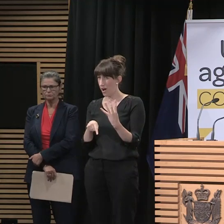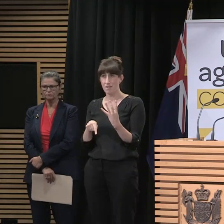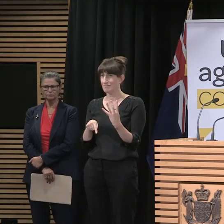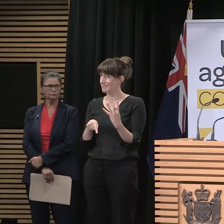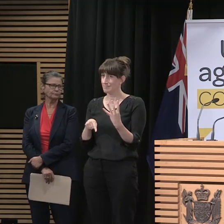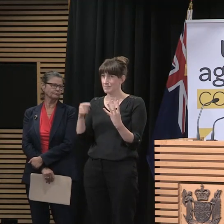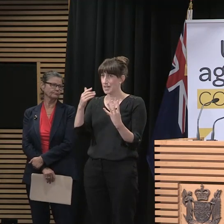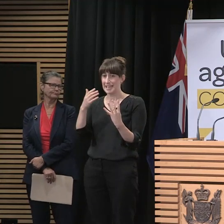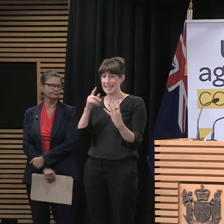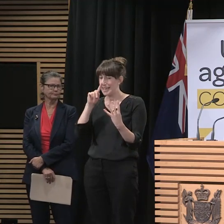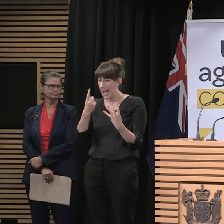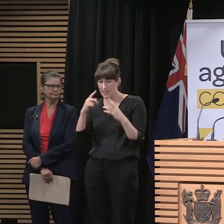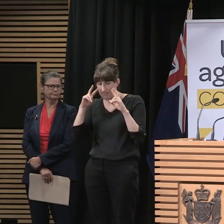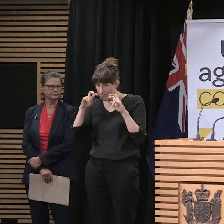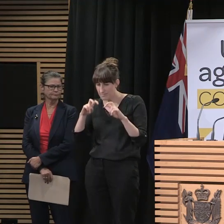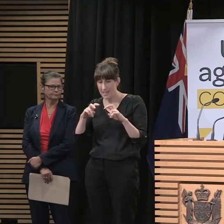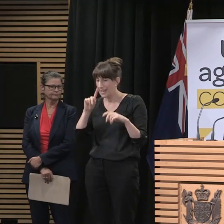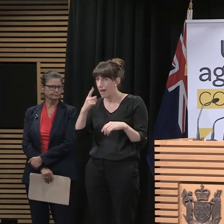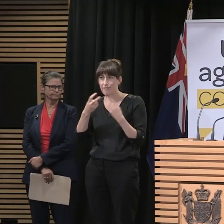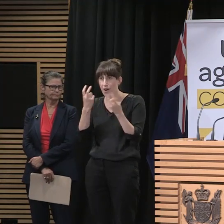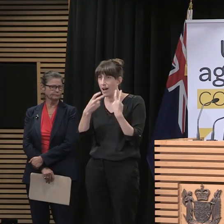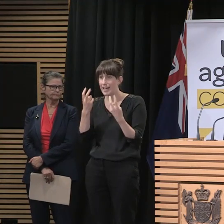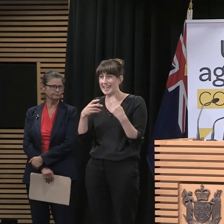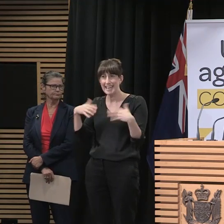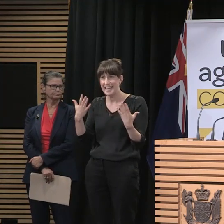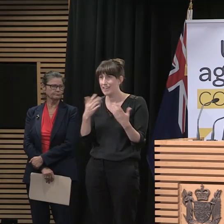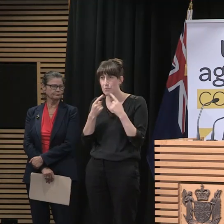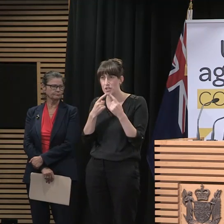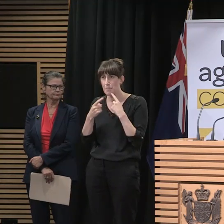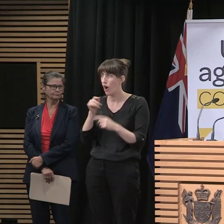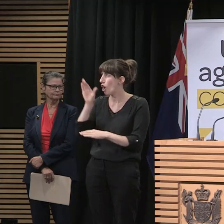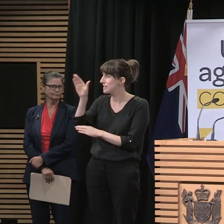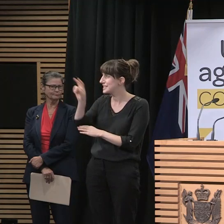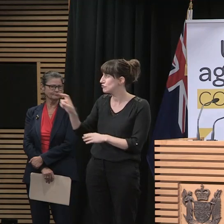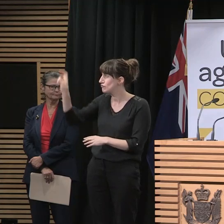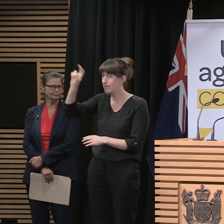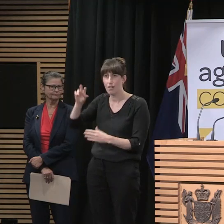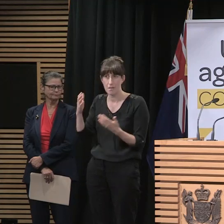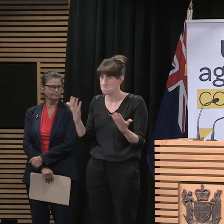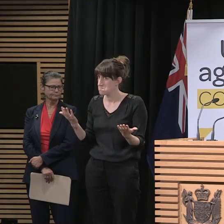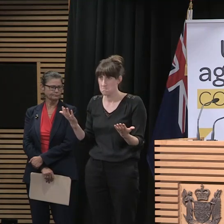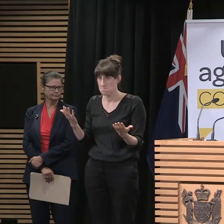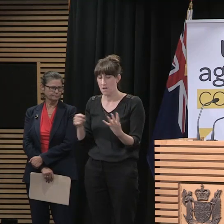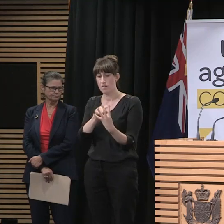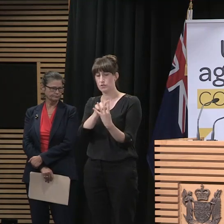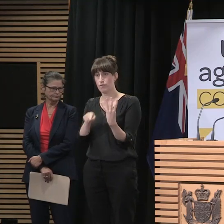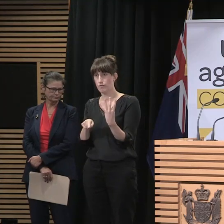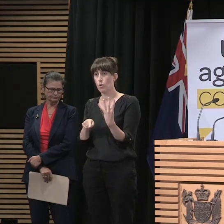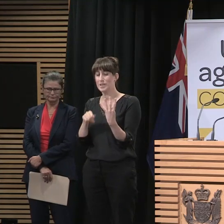travel or to an existing confirmed case. Contact tracing is, of course, underway for all those